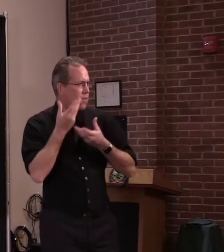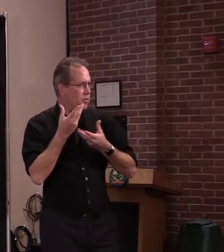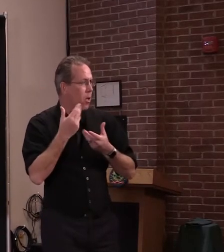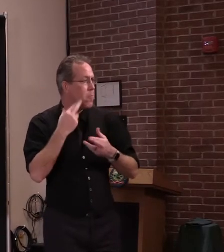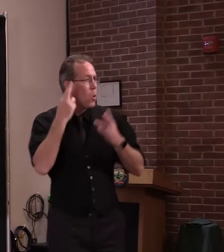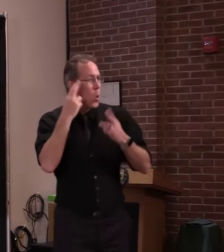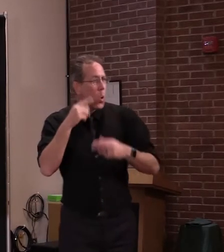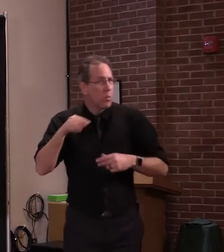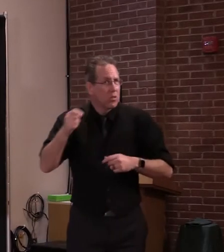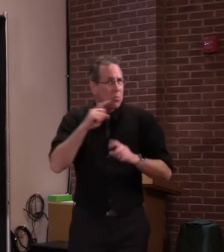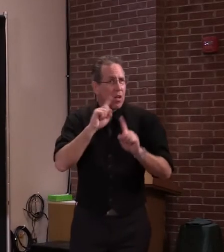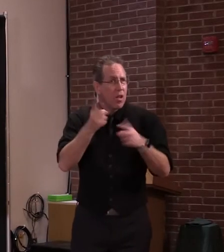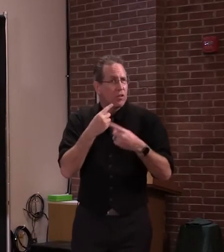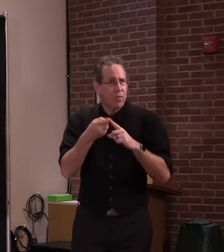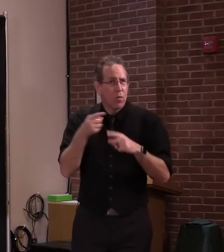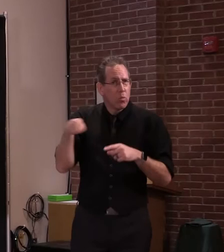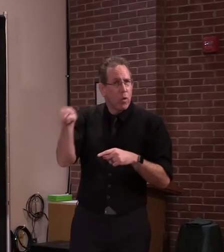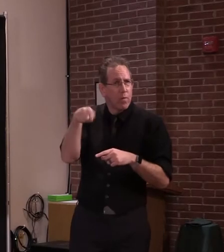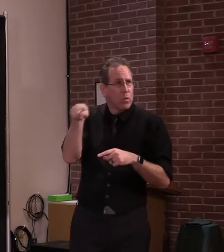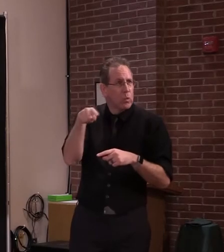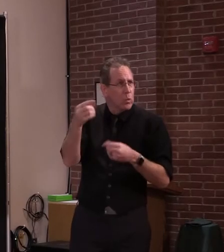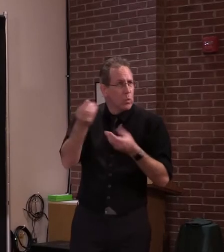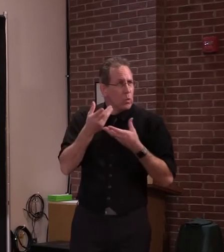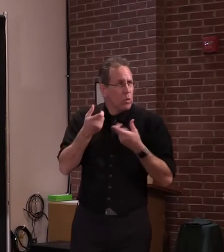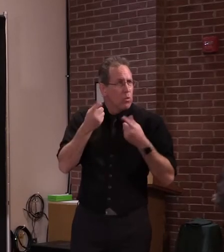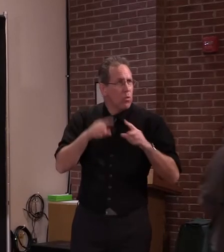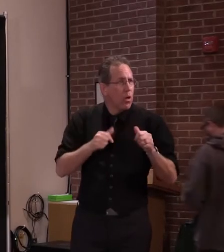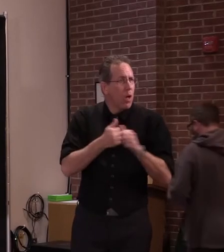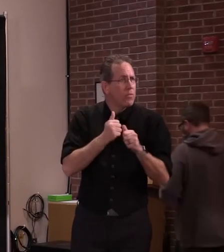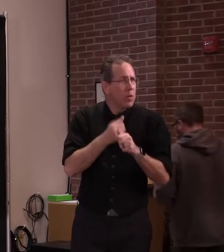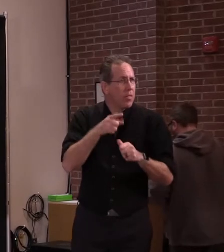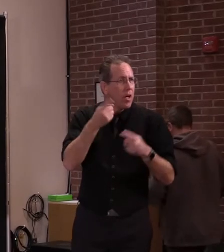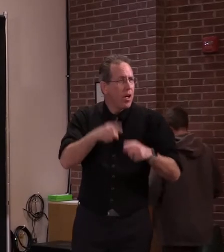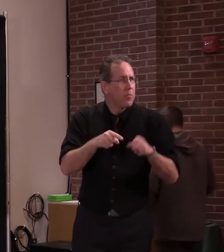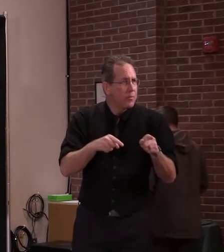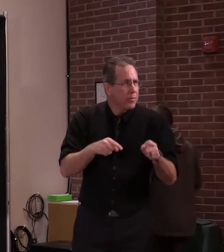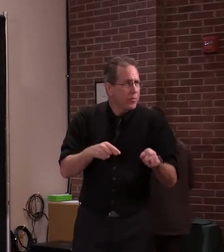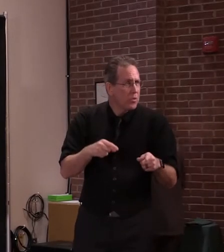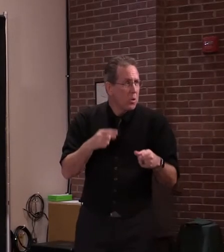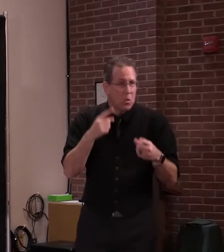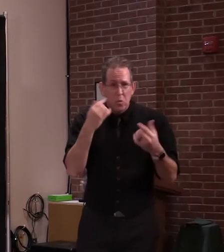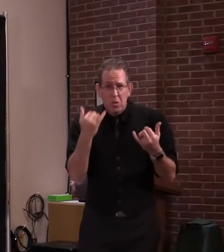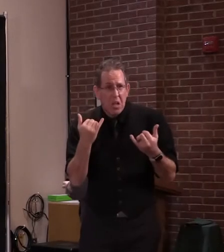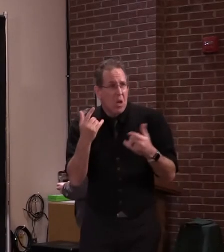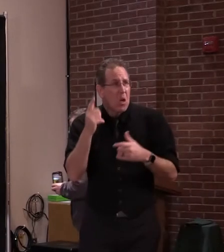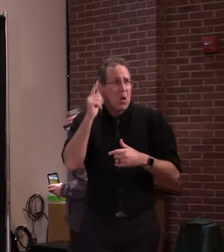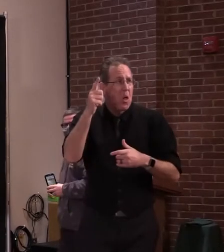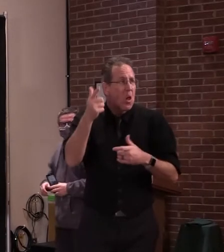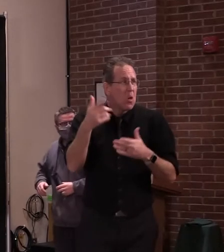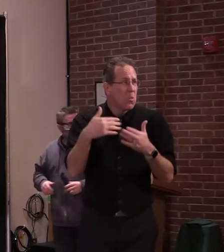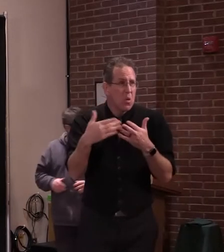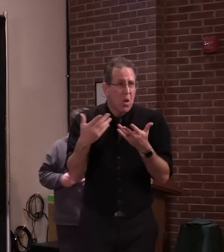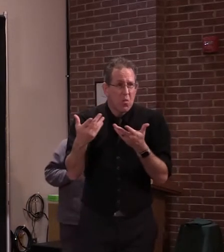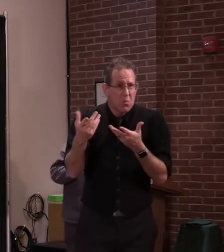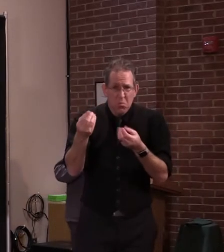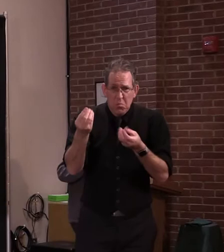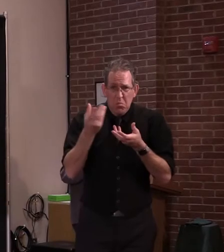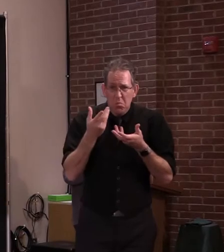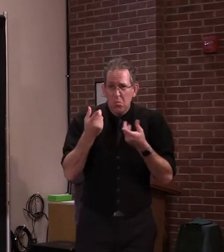that, if not on the line here, maybe off the line in the next day or two.